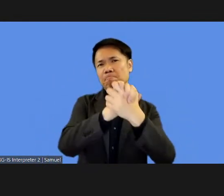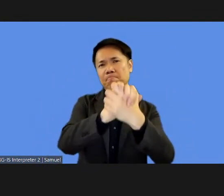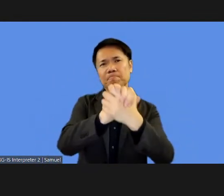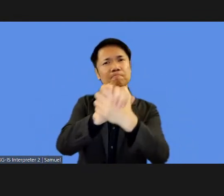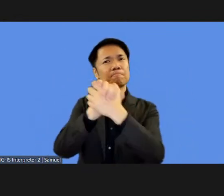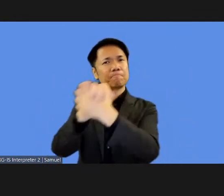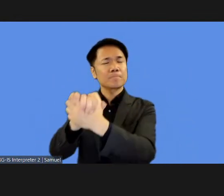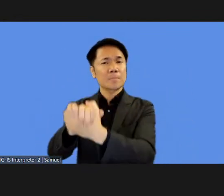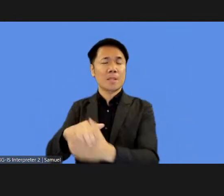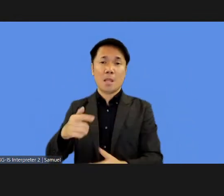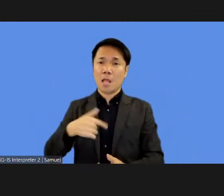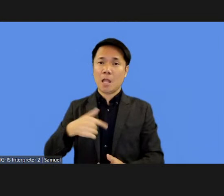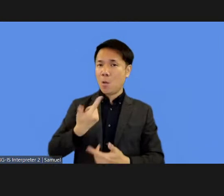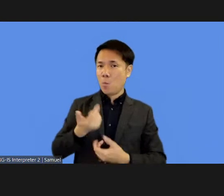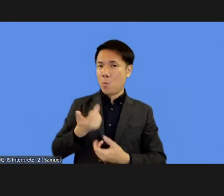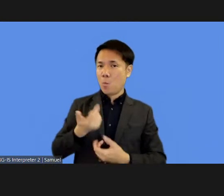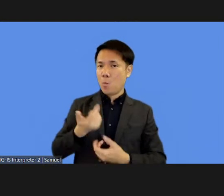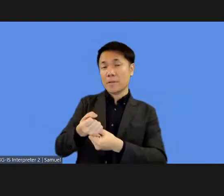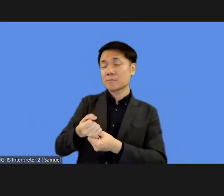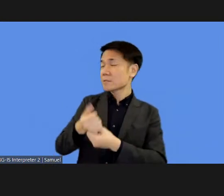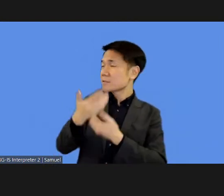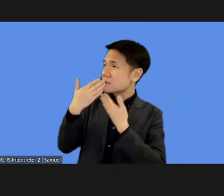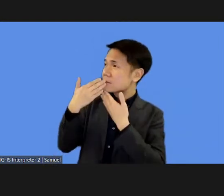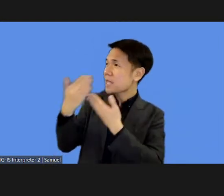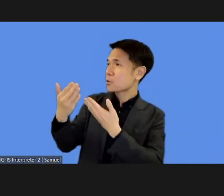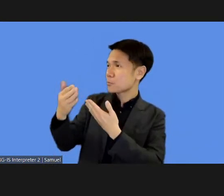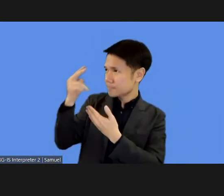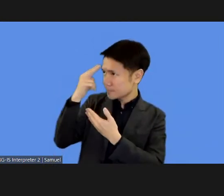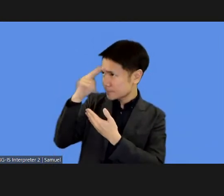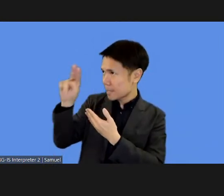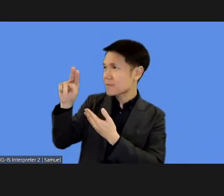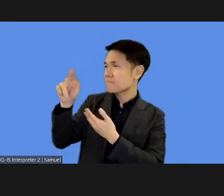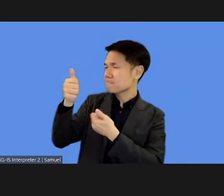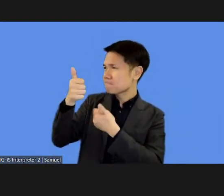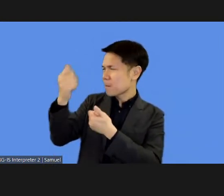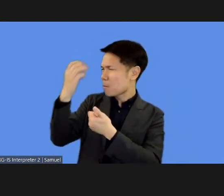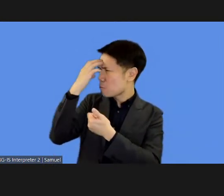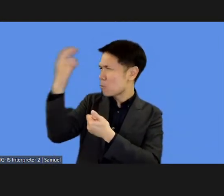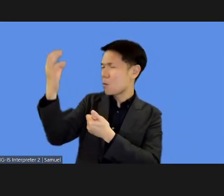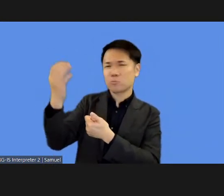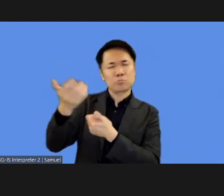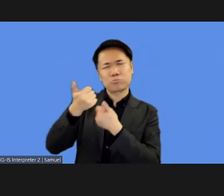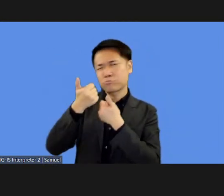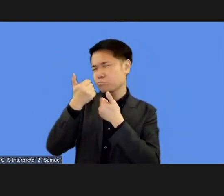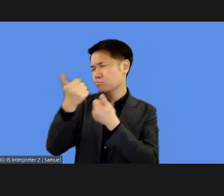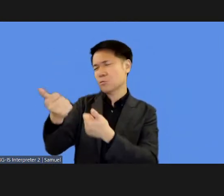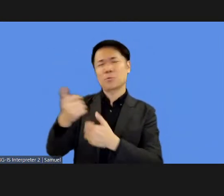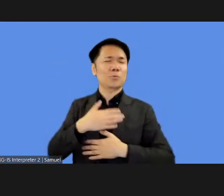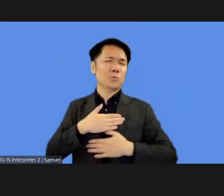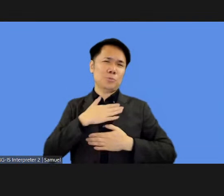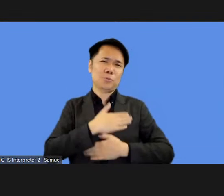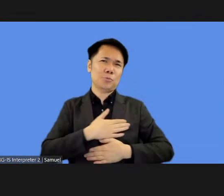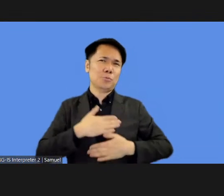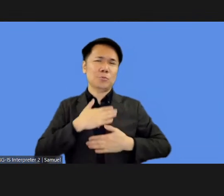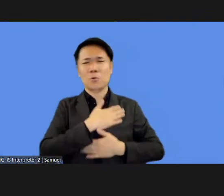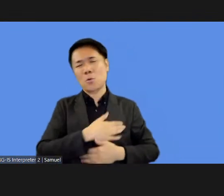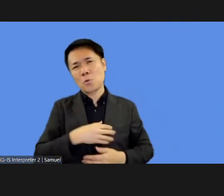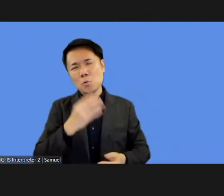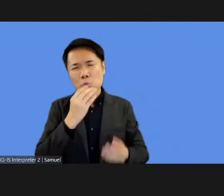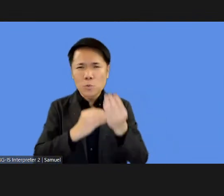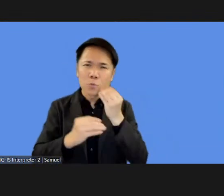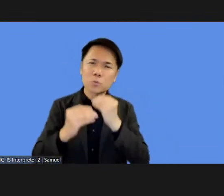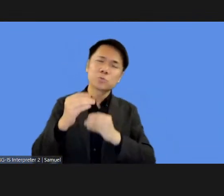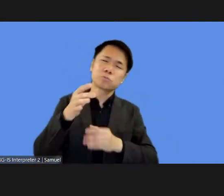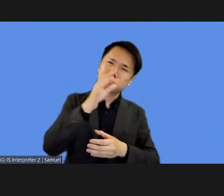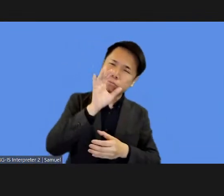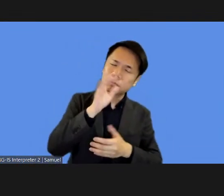of Niger for its leadership, for the exceptional reception we have enjoyed. And I believe that from